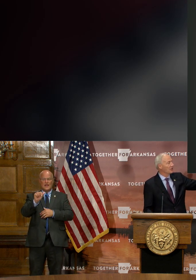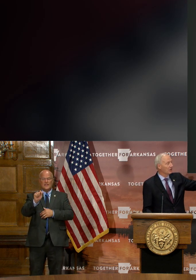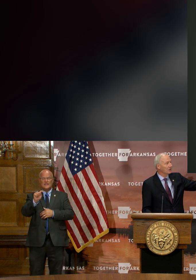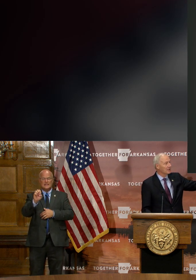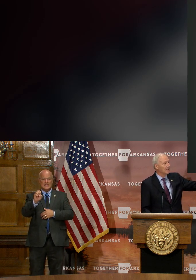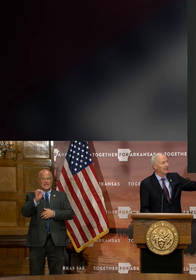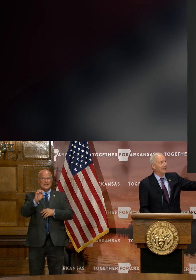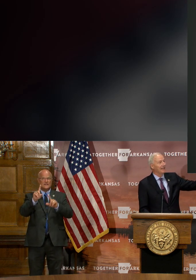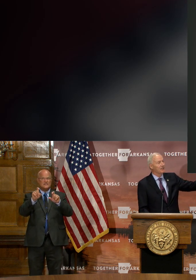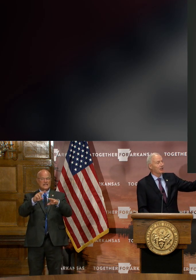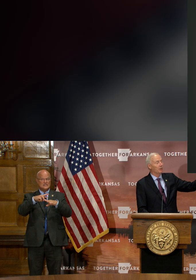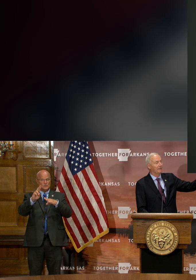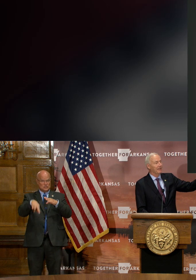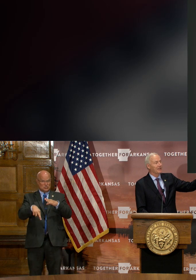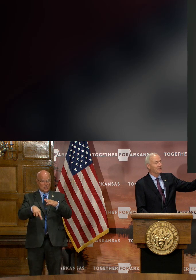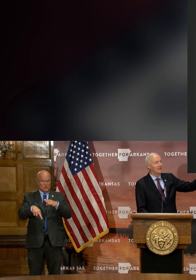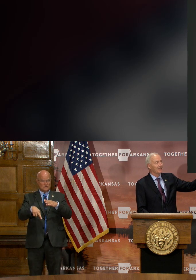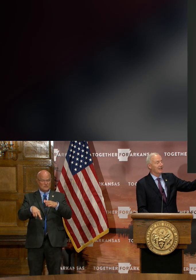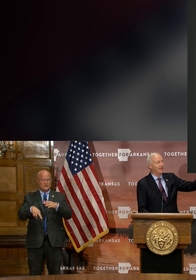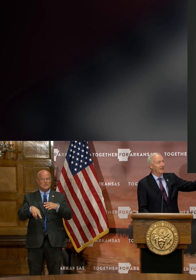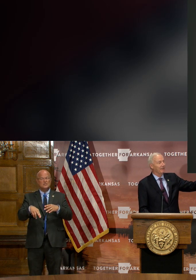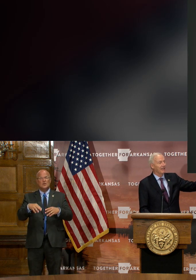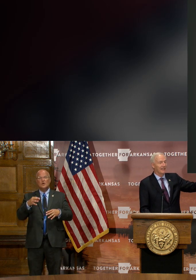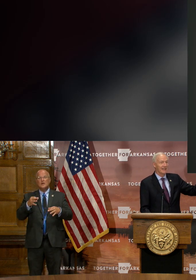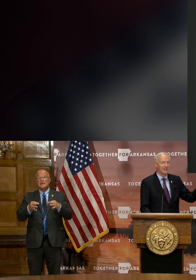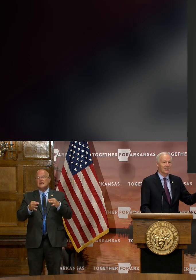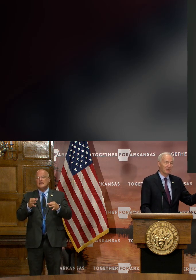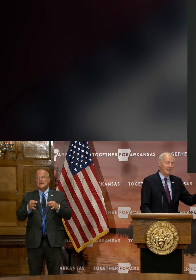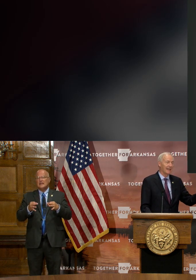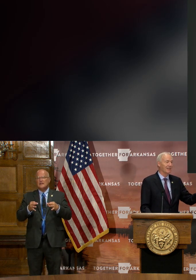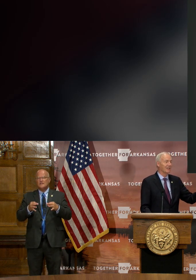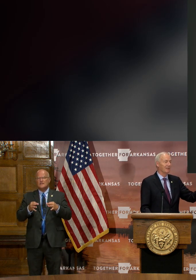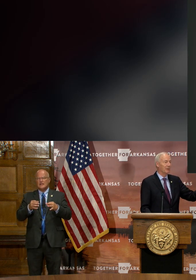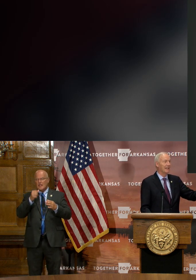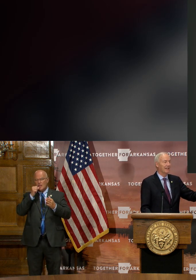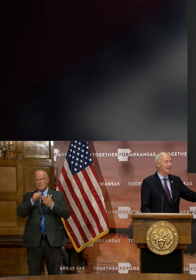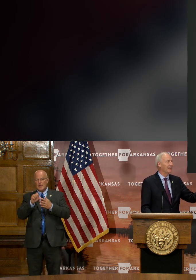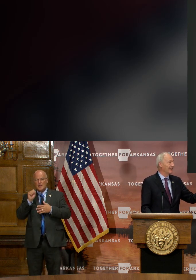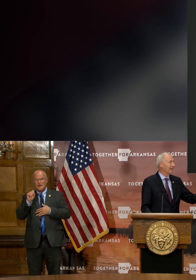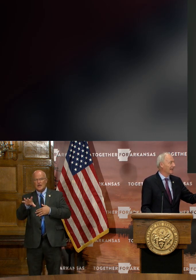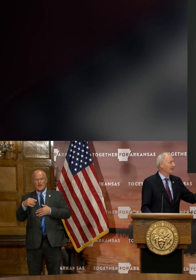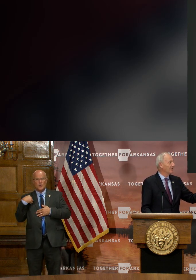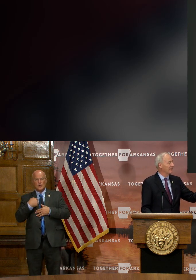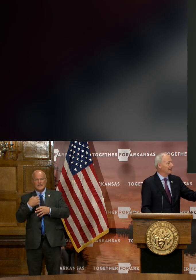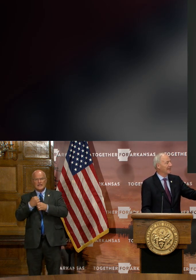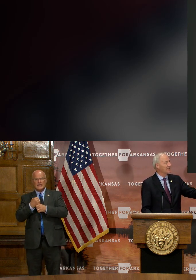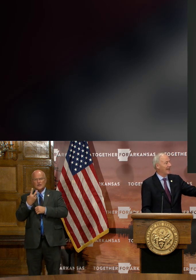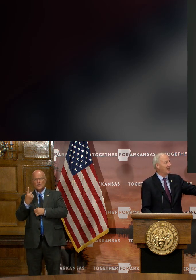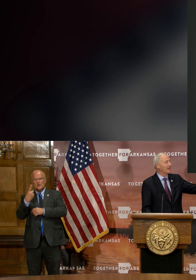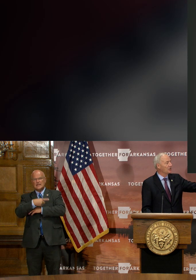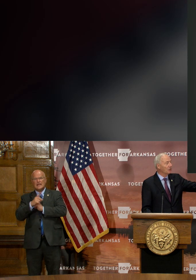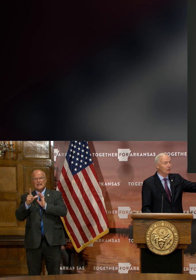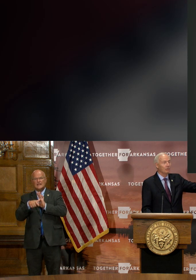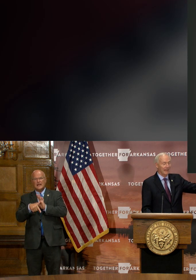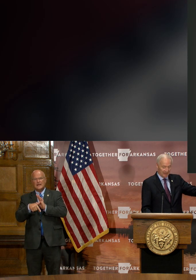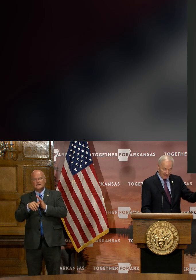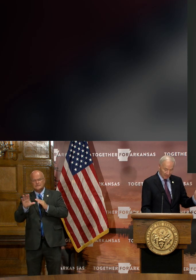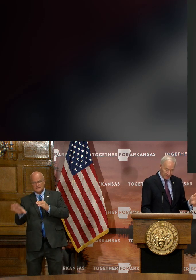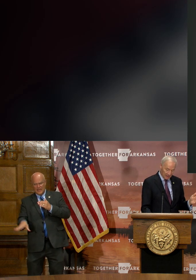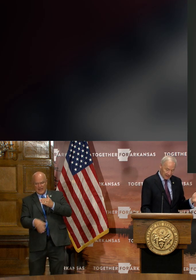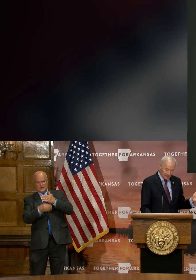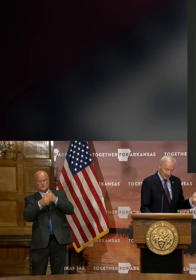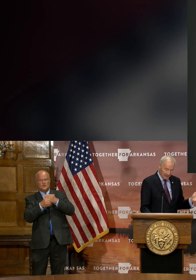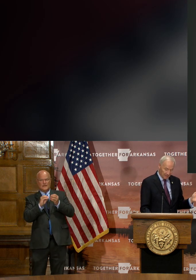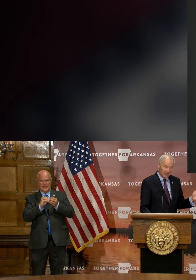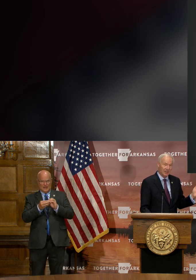test result. And so if it gets in the mail and we get it a day later, then that's added to that